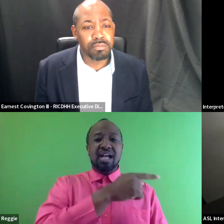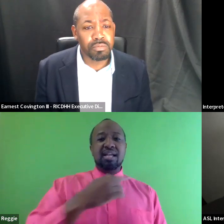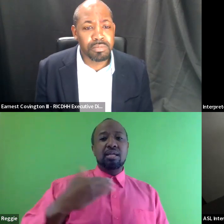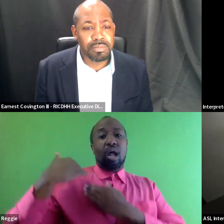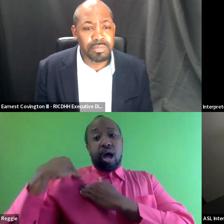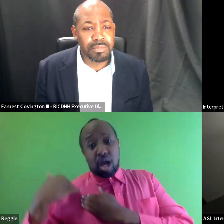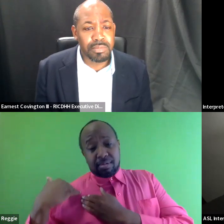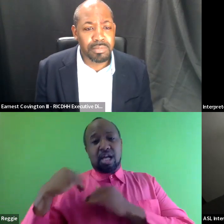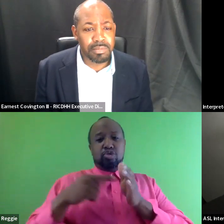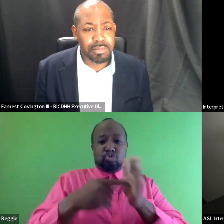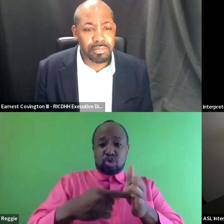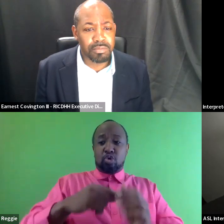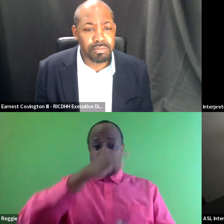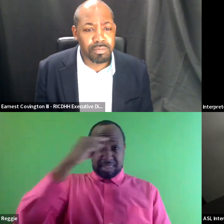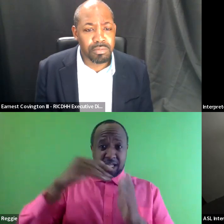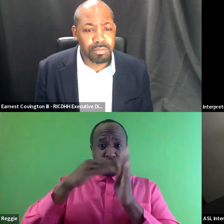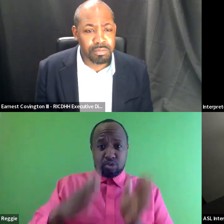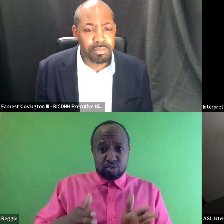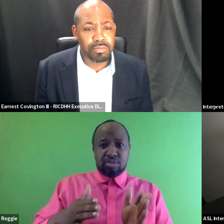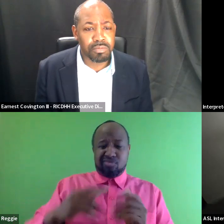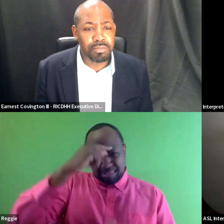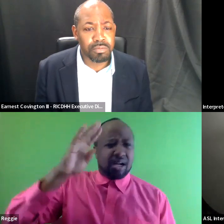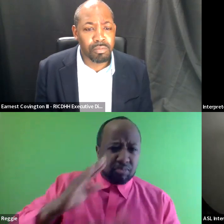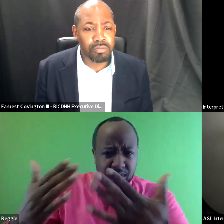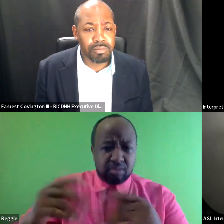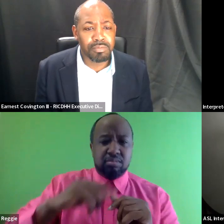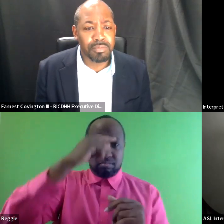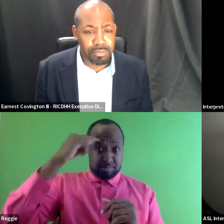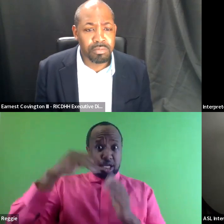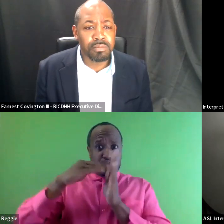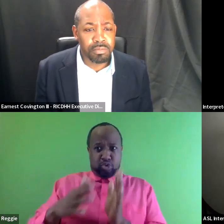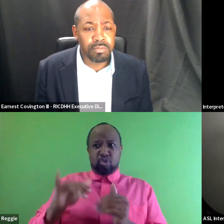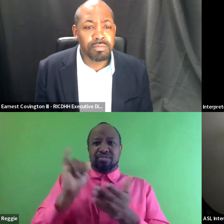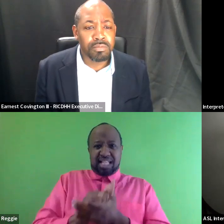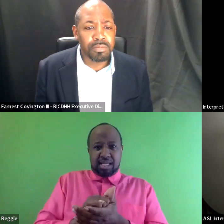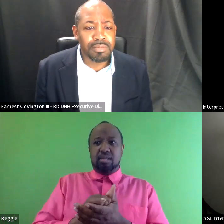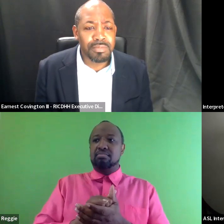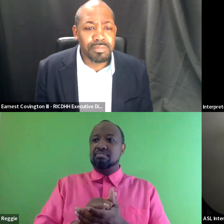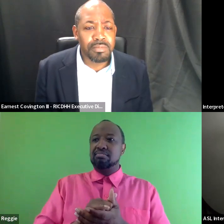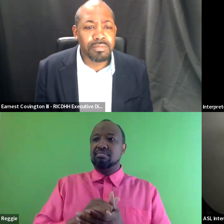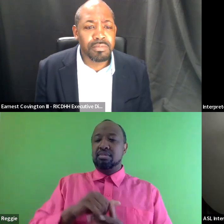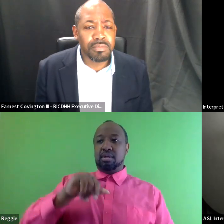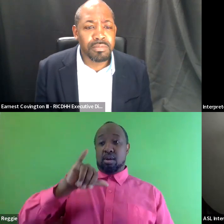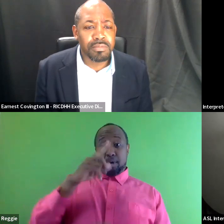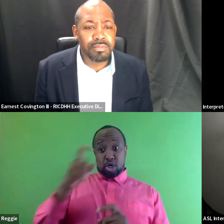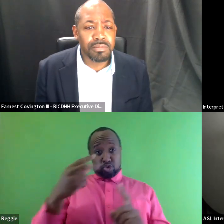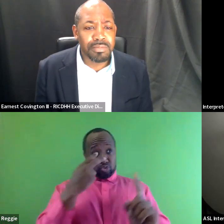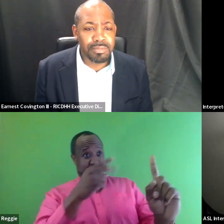And there was perfect attendance for 5 years, and there was an obligation to Black students, particularly,